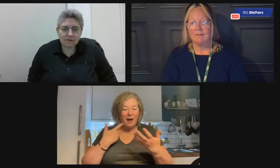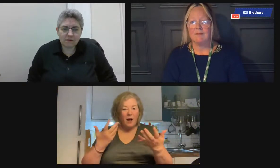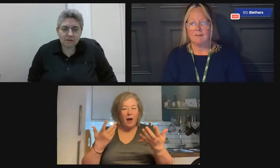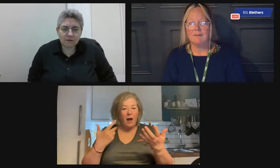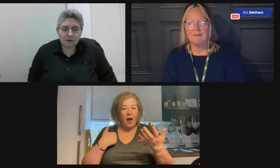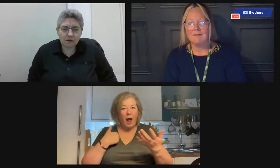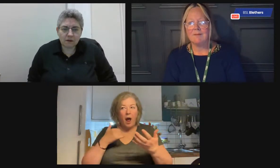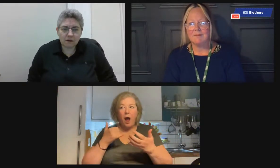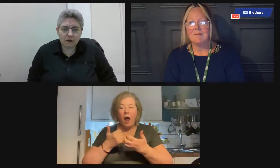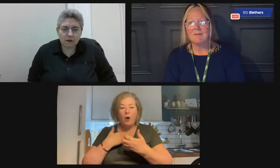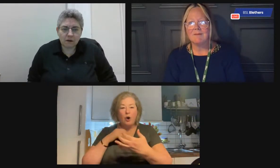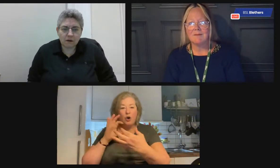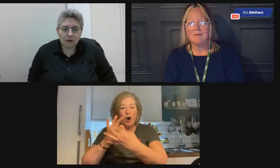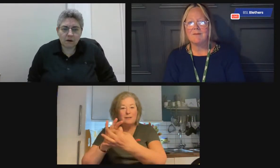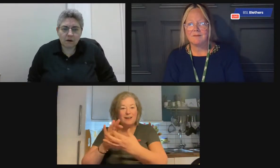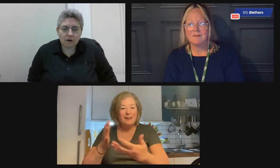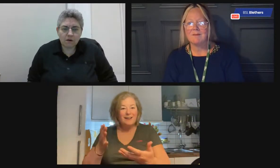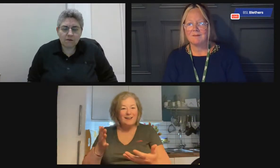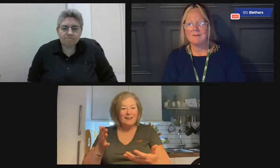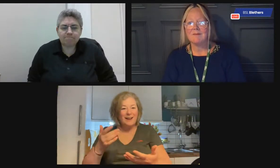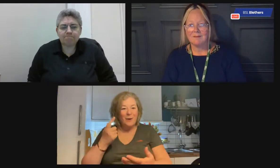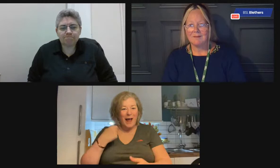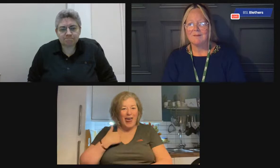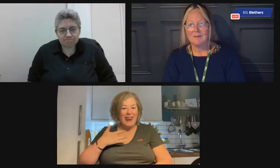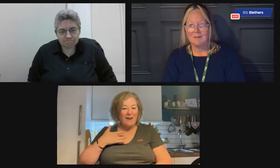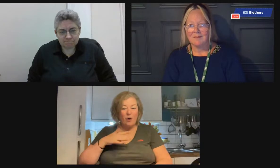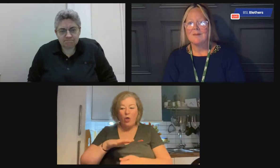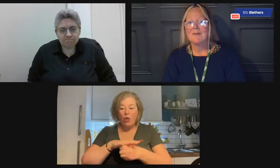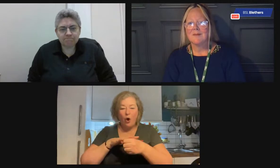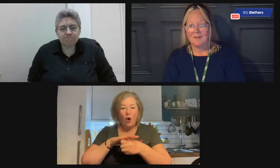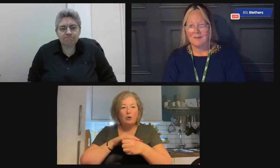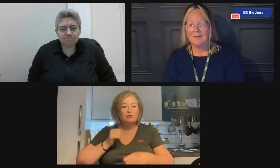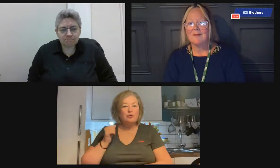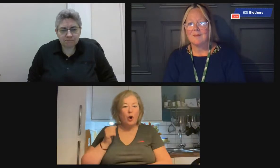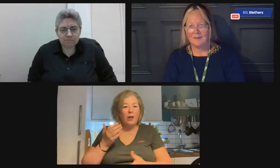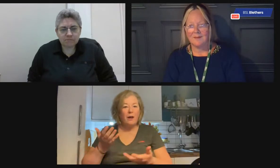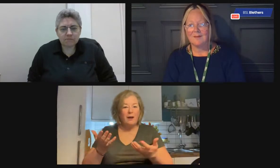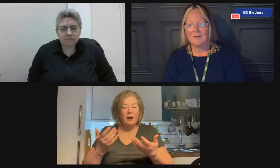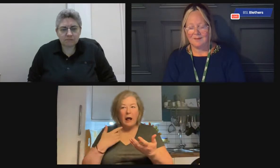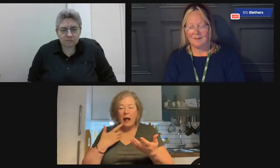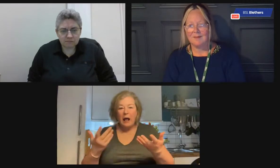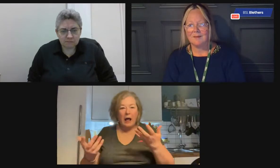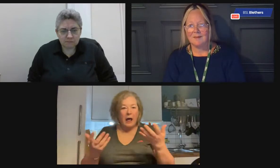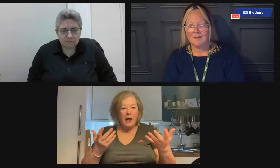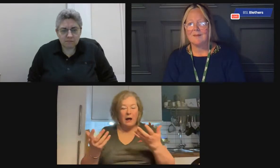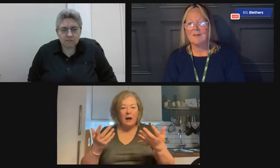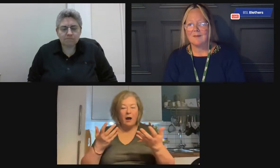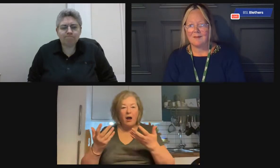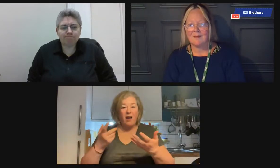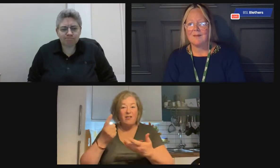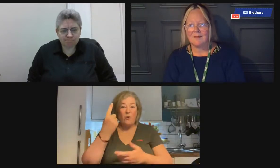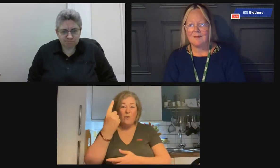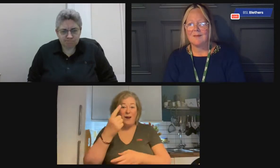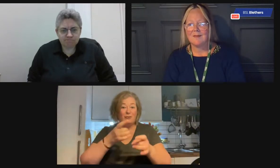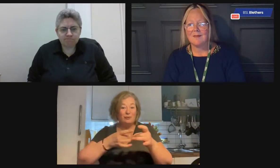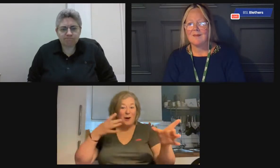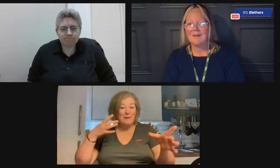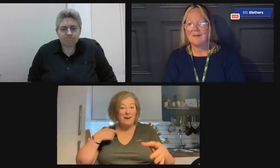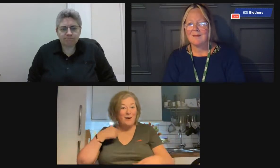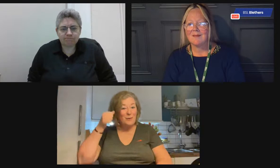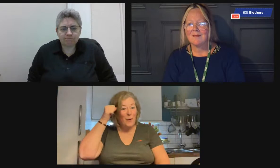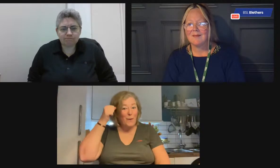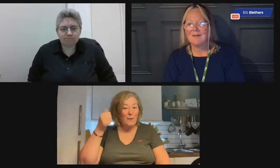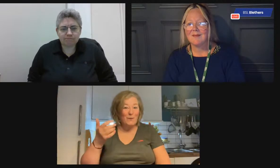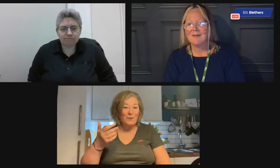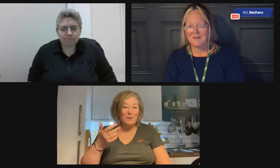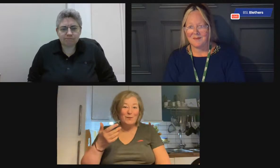like a lot of places that used to be there for deaf people have all been shut down, and I look at in